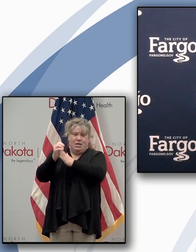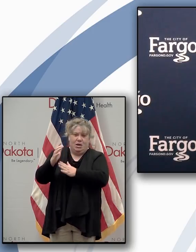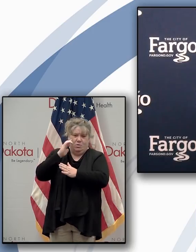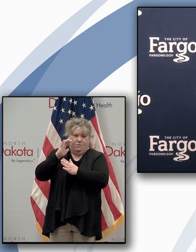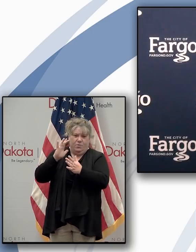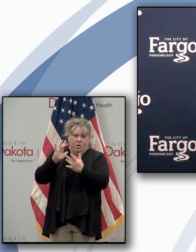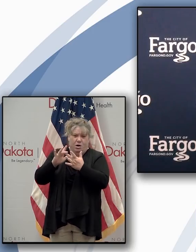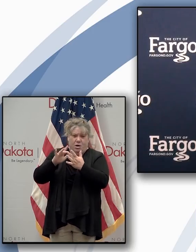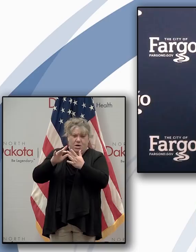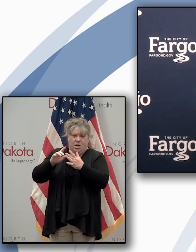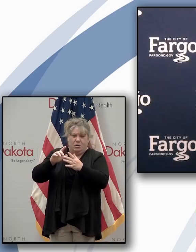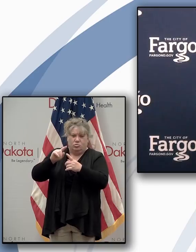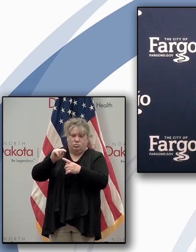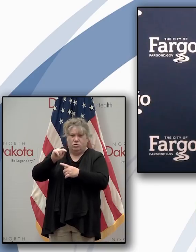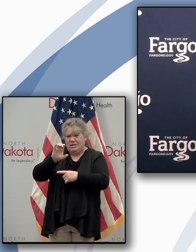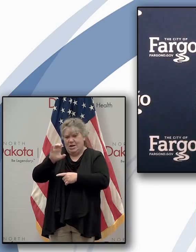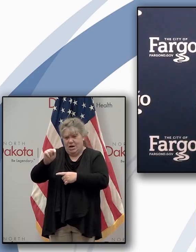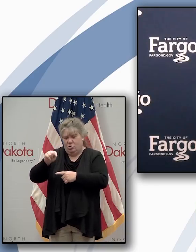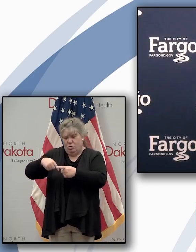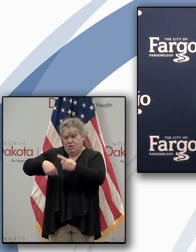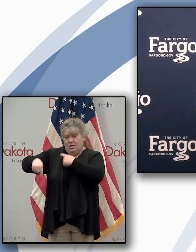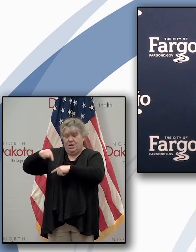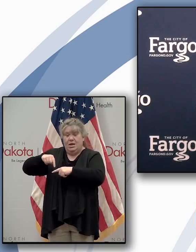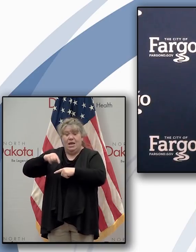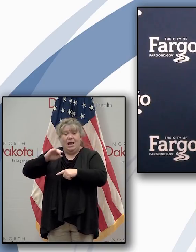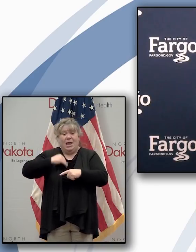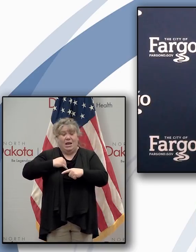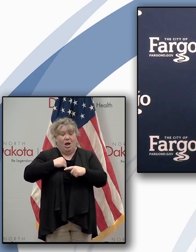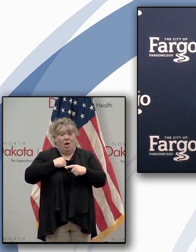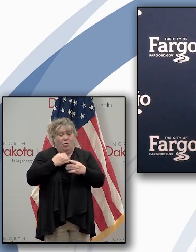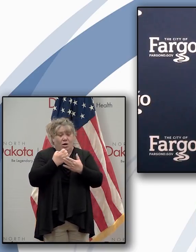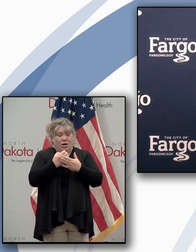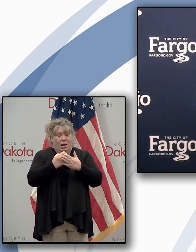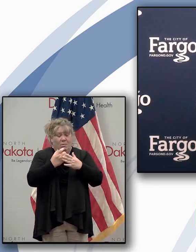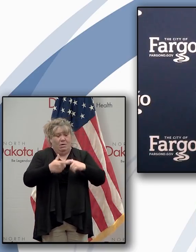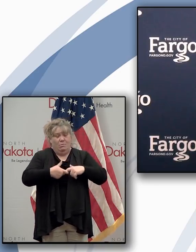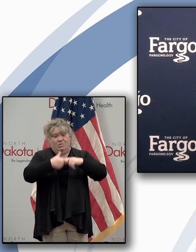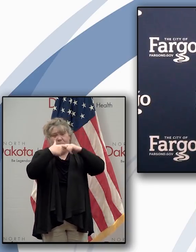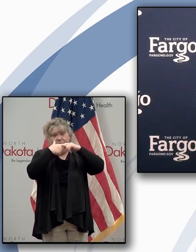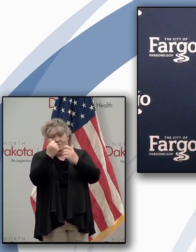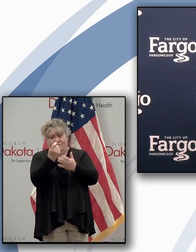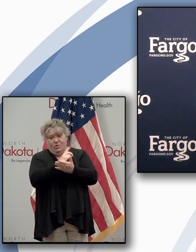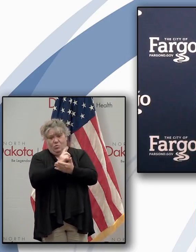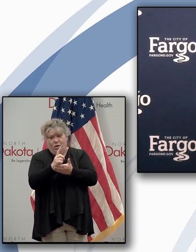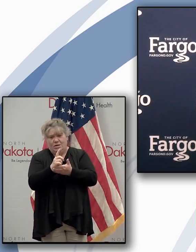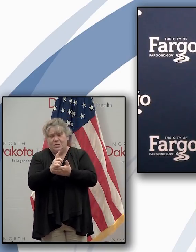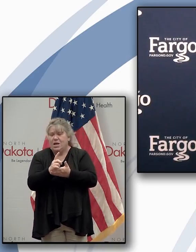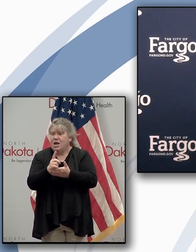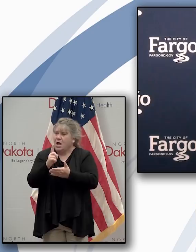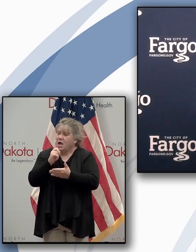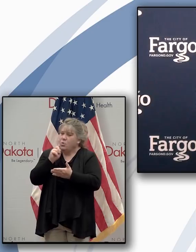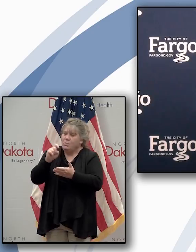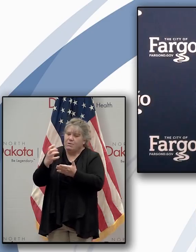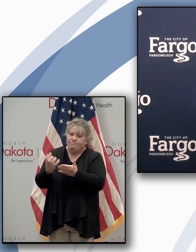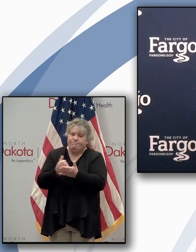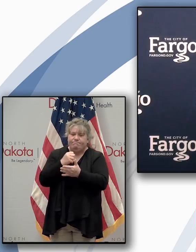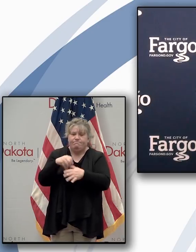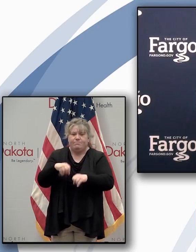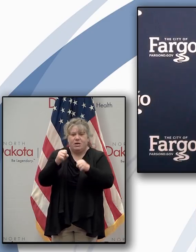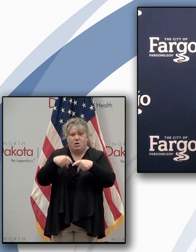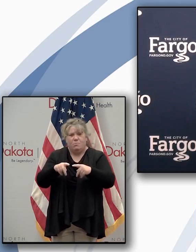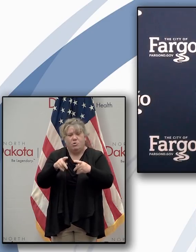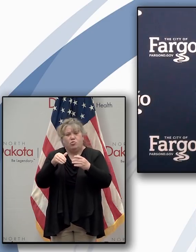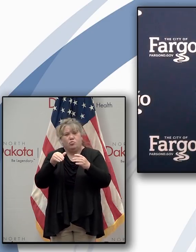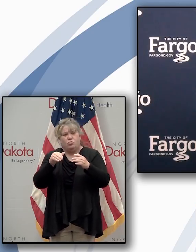suspend 7% of our economy for a few weeks. I'd be remiss if I didn't take this opportunity to remind our